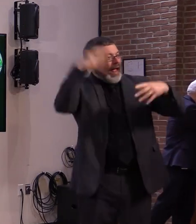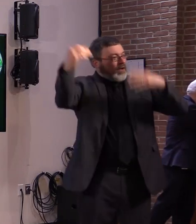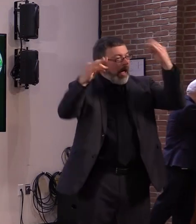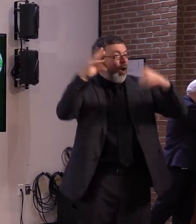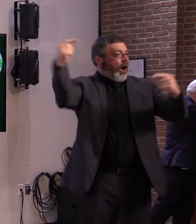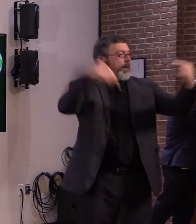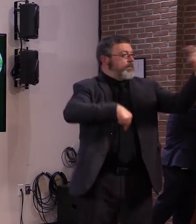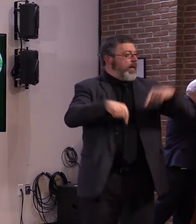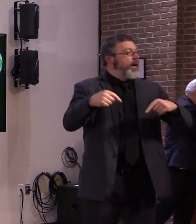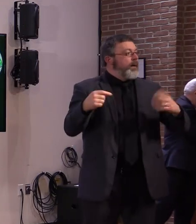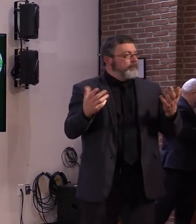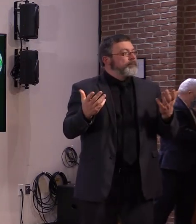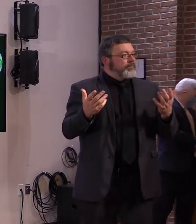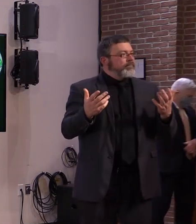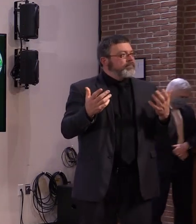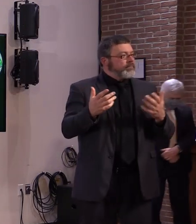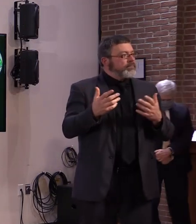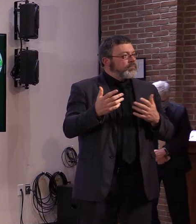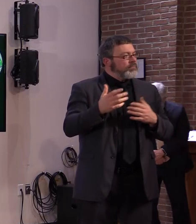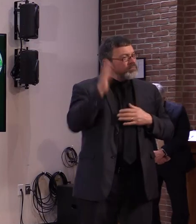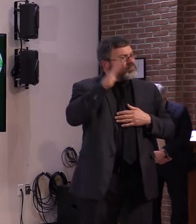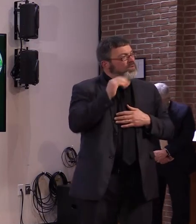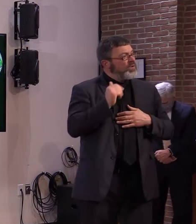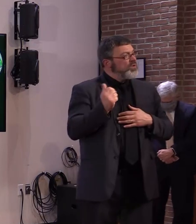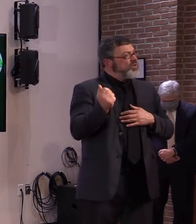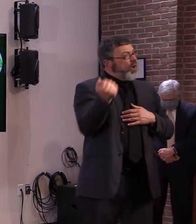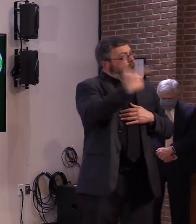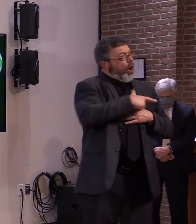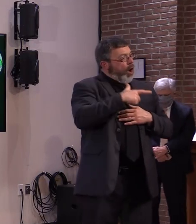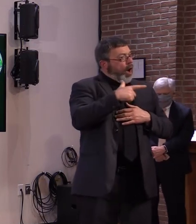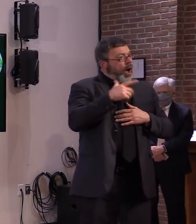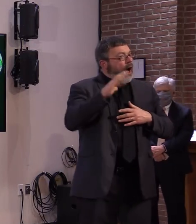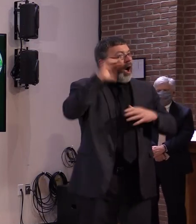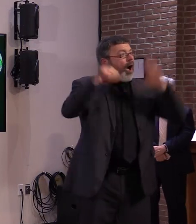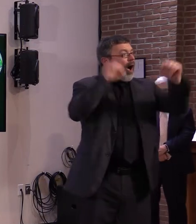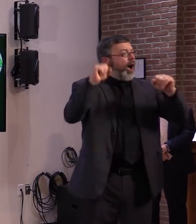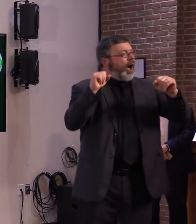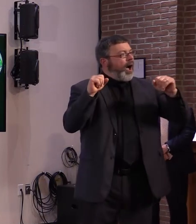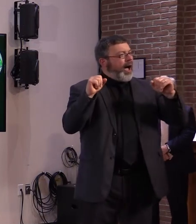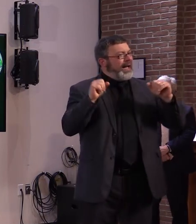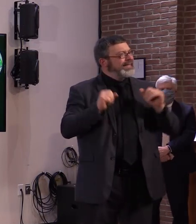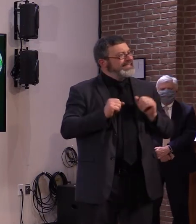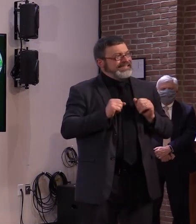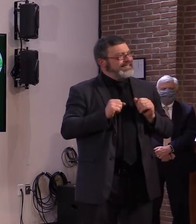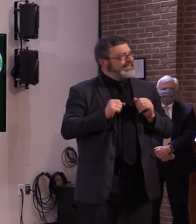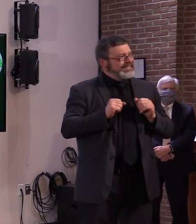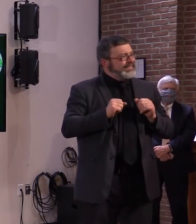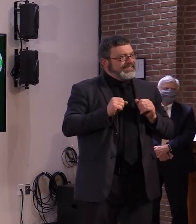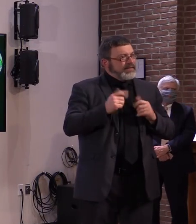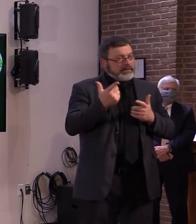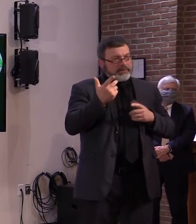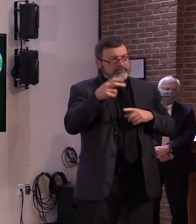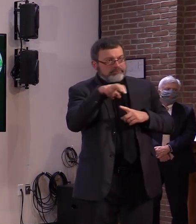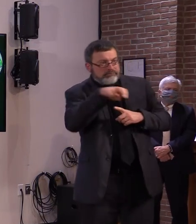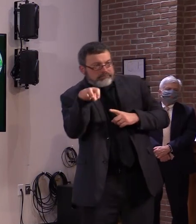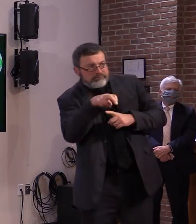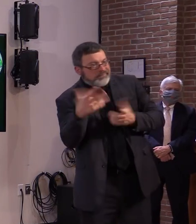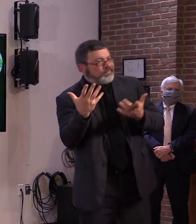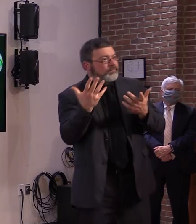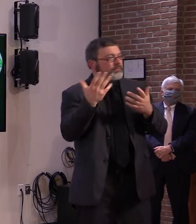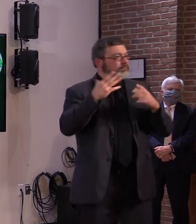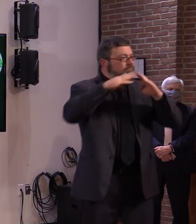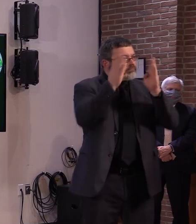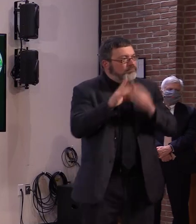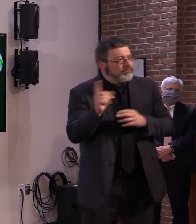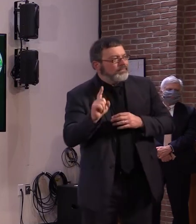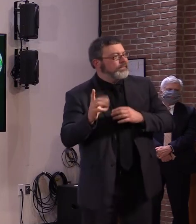Vermonters. Travel requires a place to stay, a reliable form of transportation, time off from work. Hosting